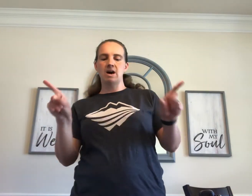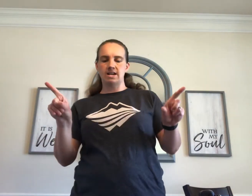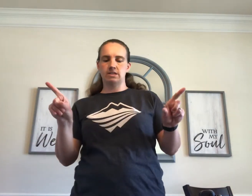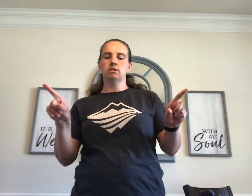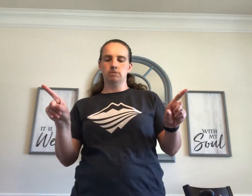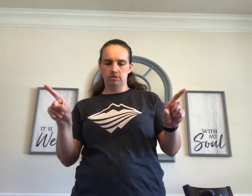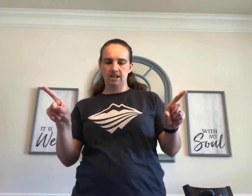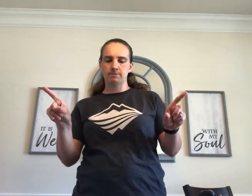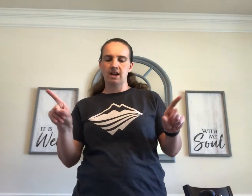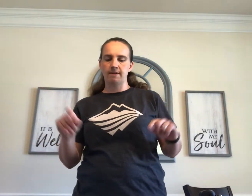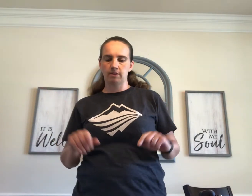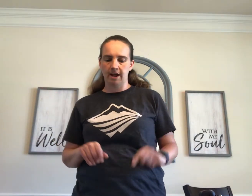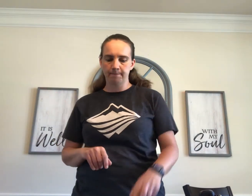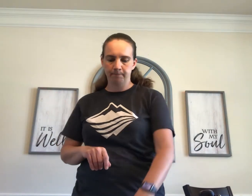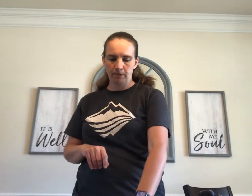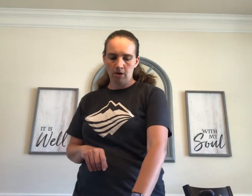but, same sign, okay?